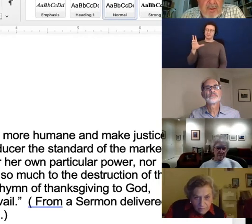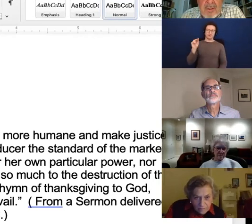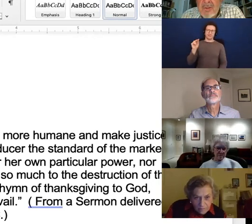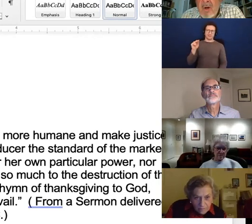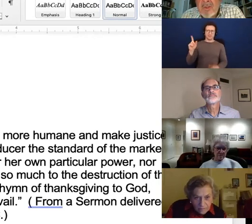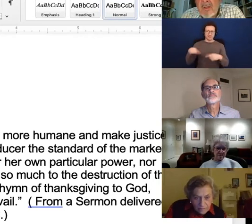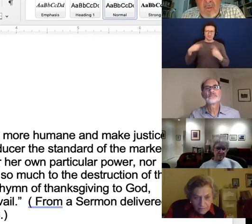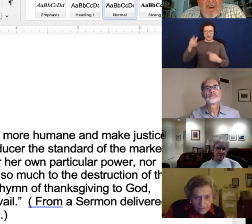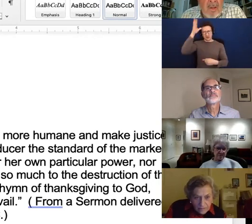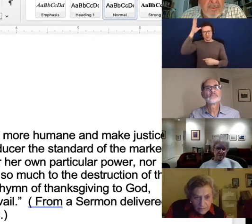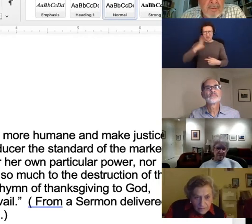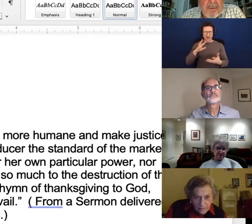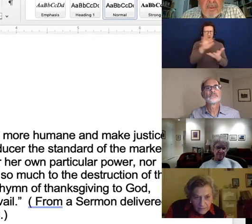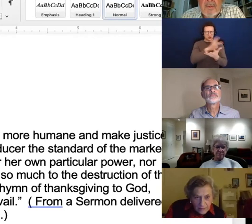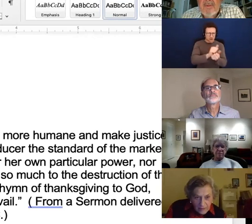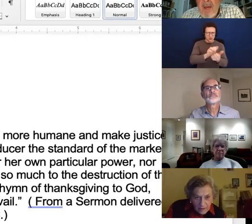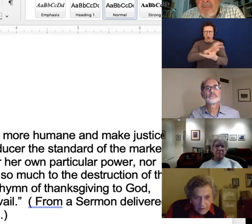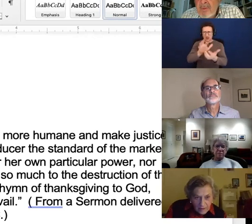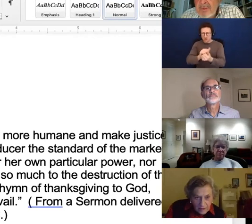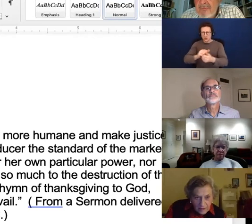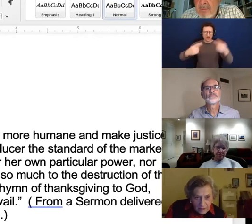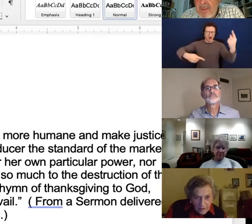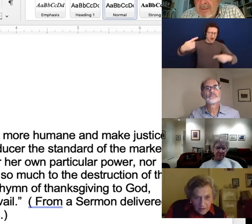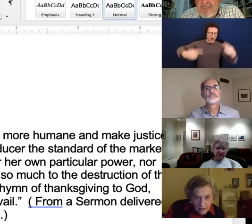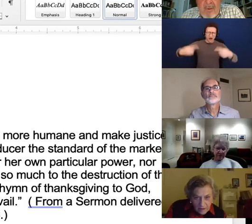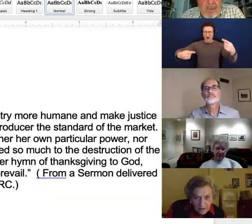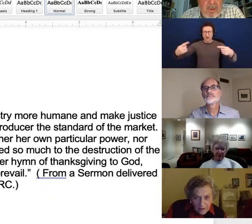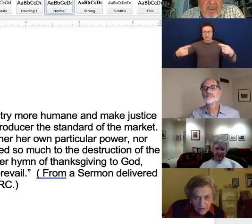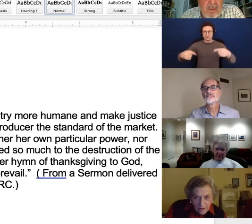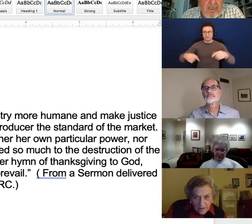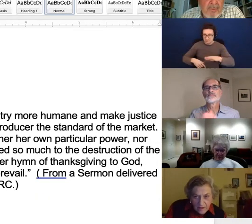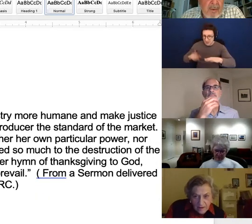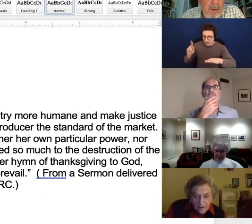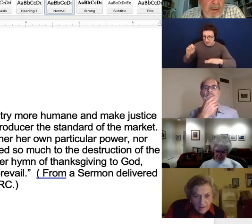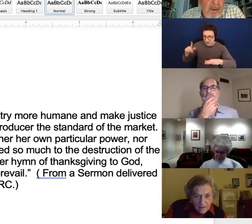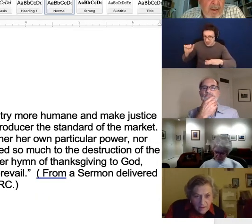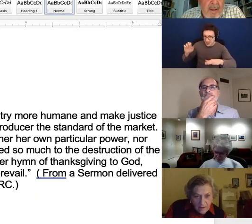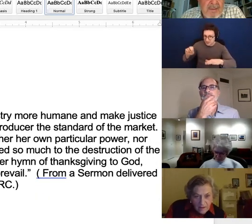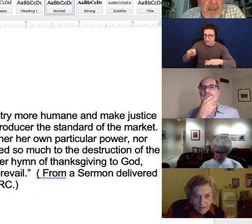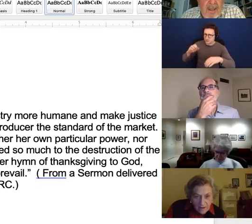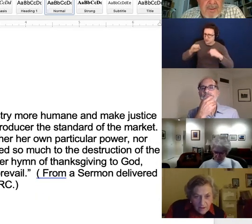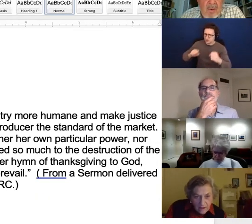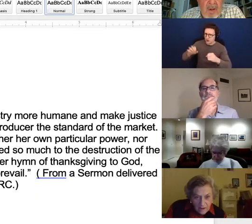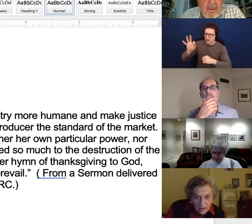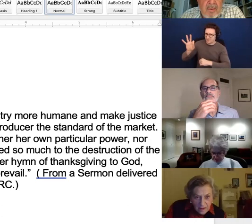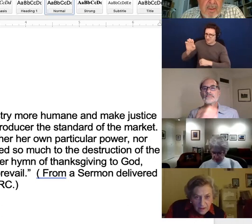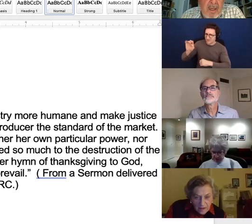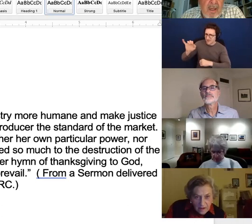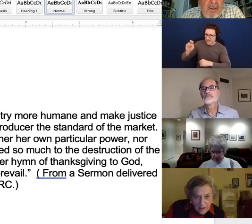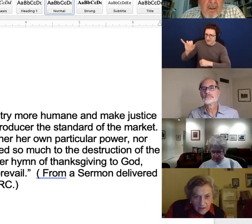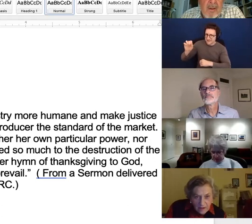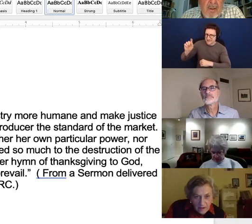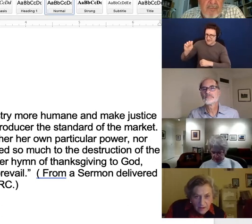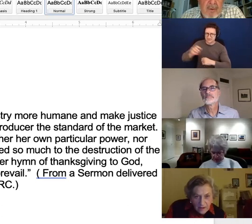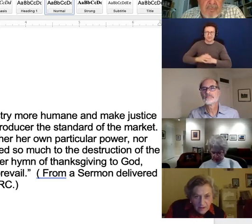to the destruction of the world. Kaplan was a feminist from the word go. As Hannah so eloquently,